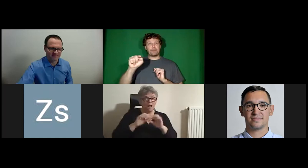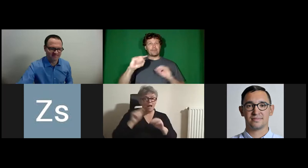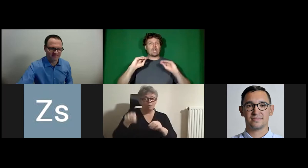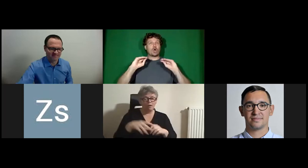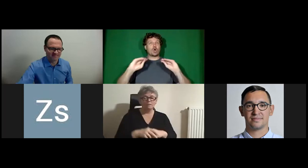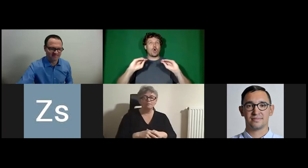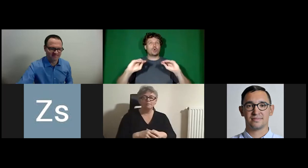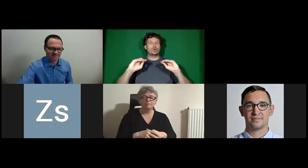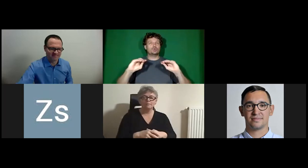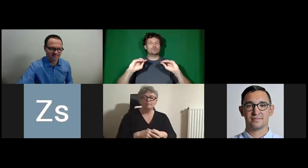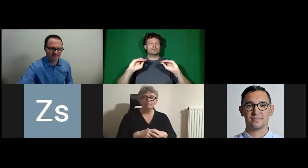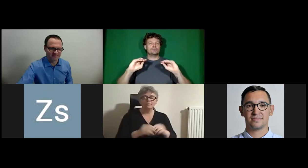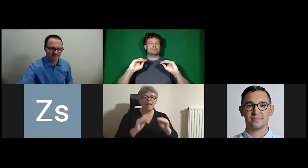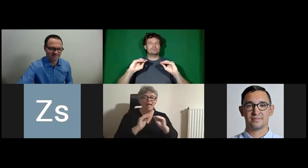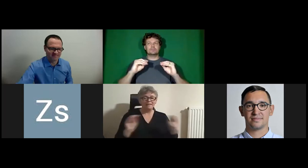in Turkey.